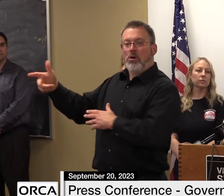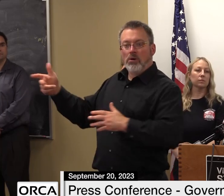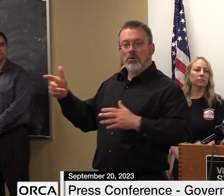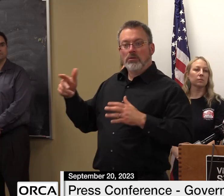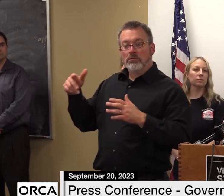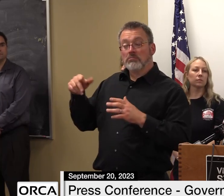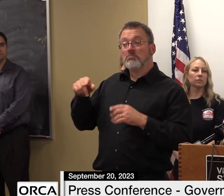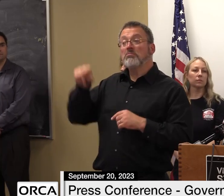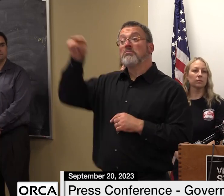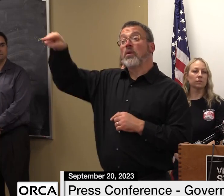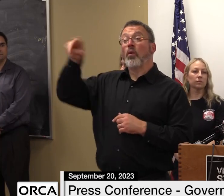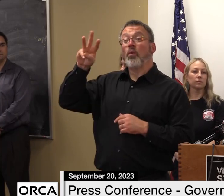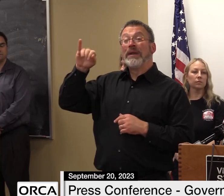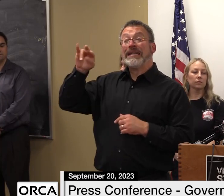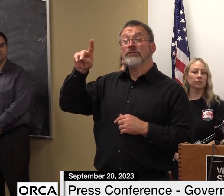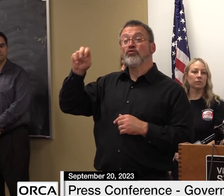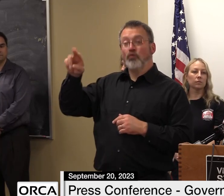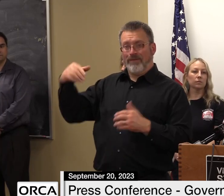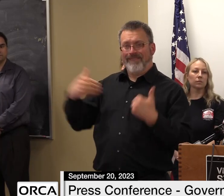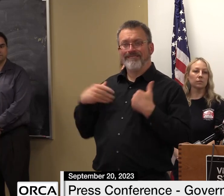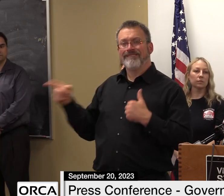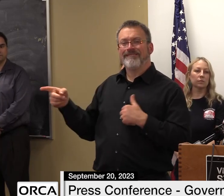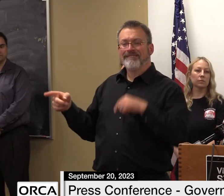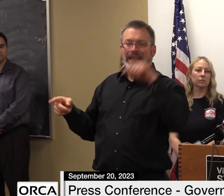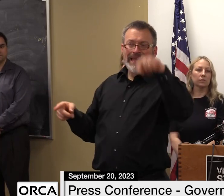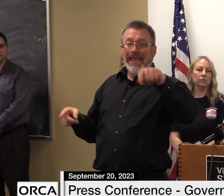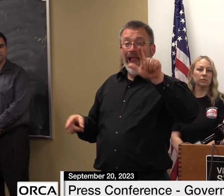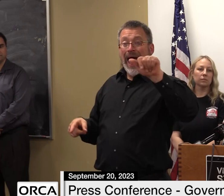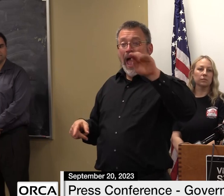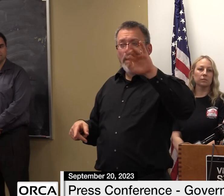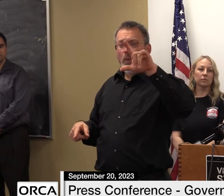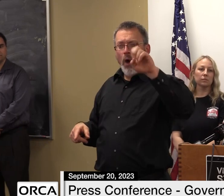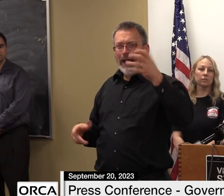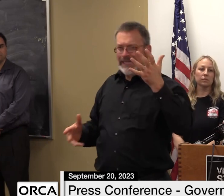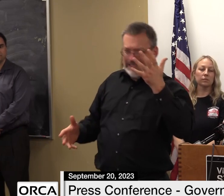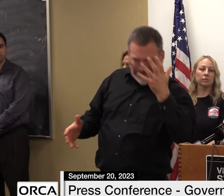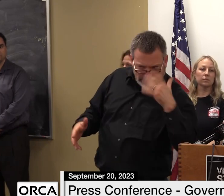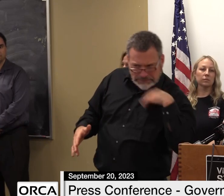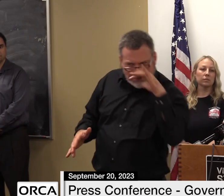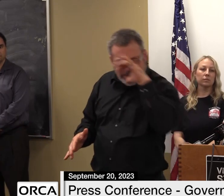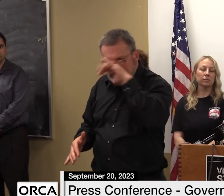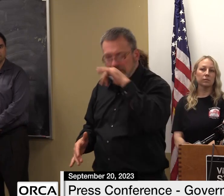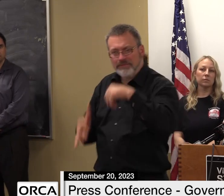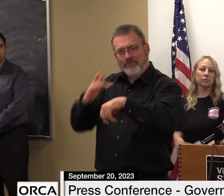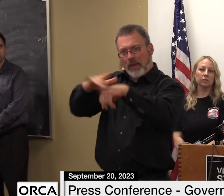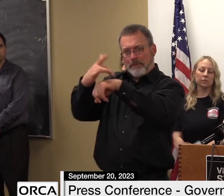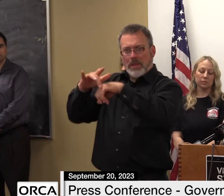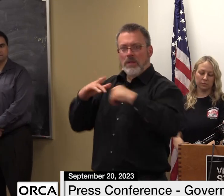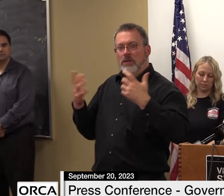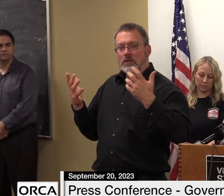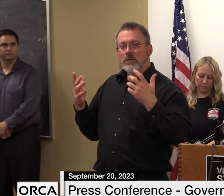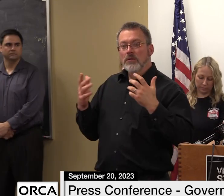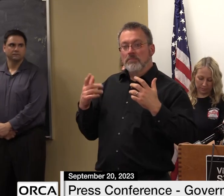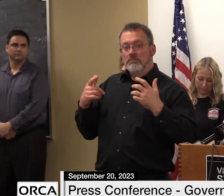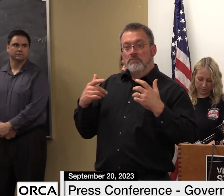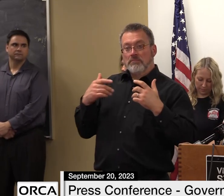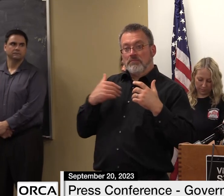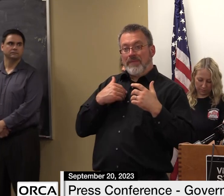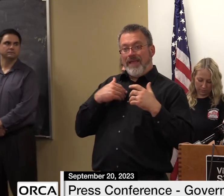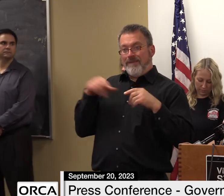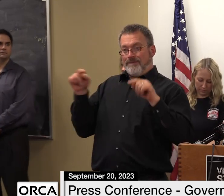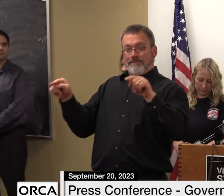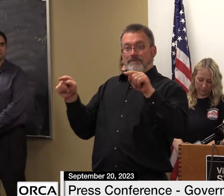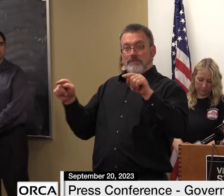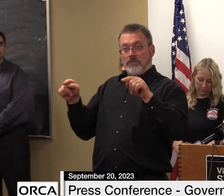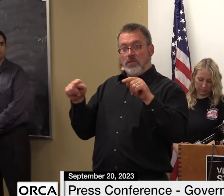still exploring Lamoille to see how many may be available for that as an option. The populations for both those counties for direct housing right